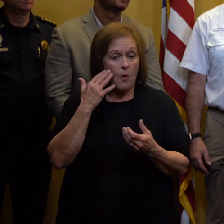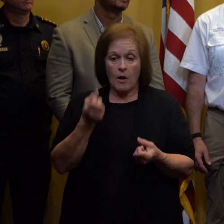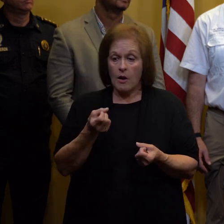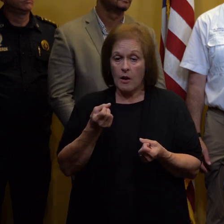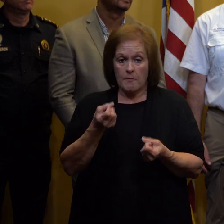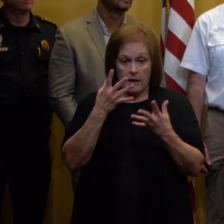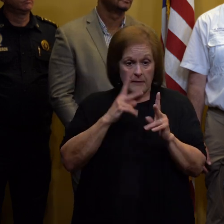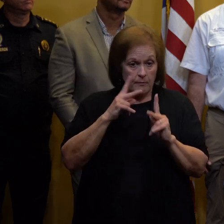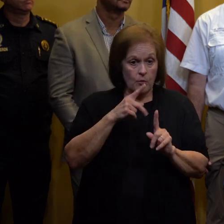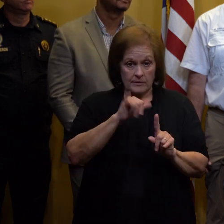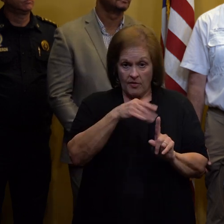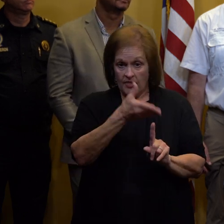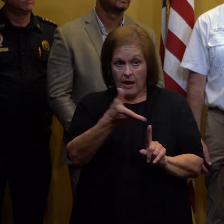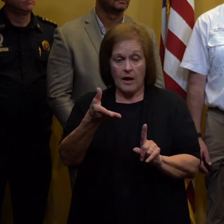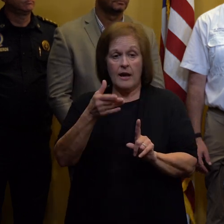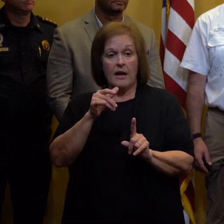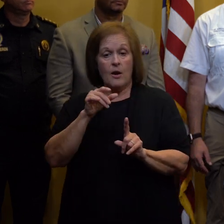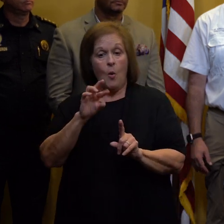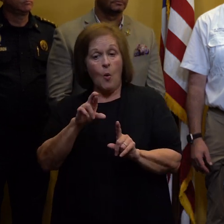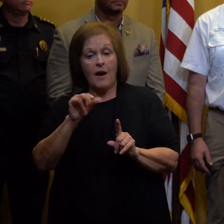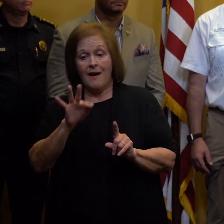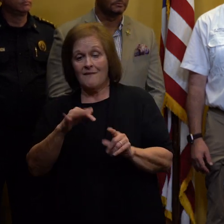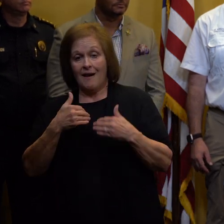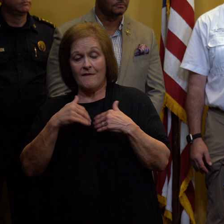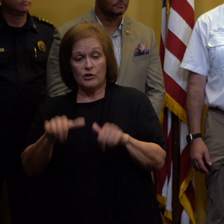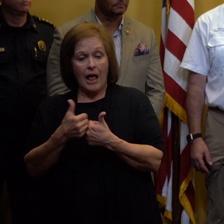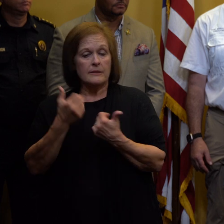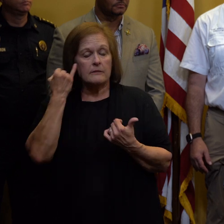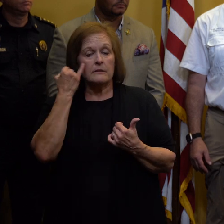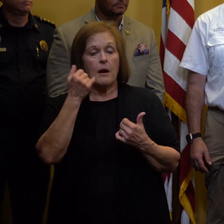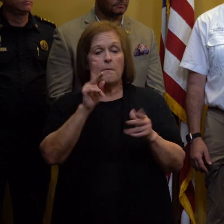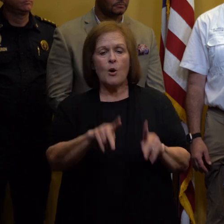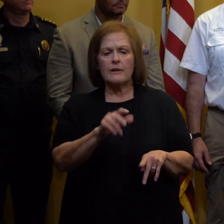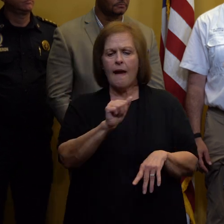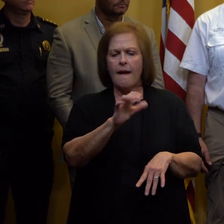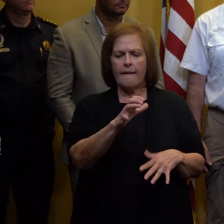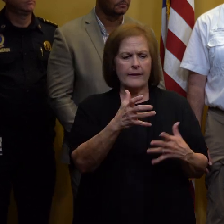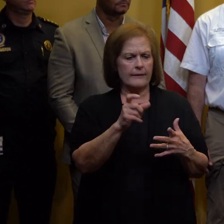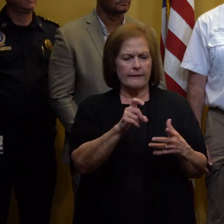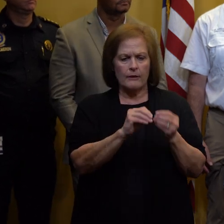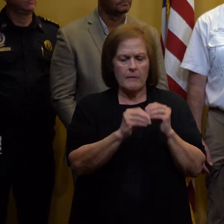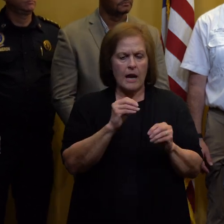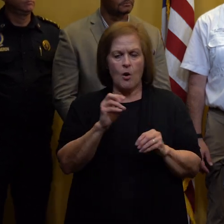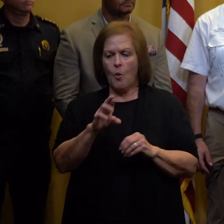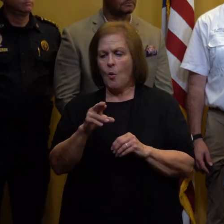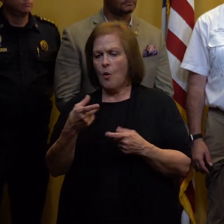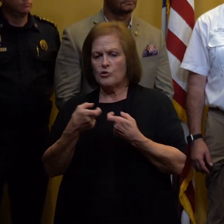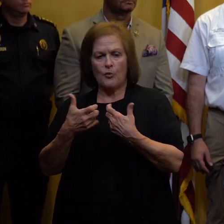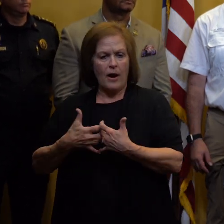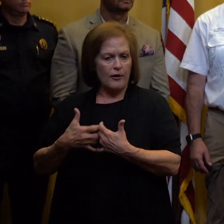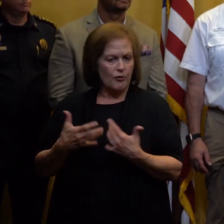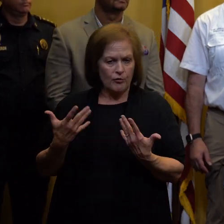and if there is any challenge, if somebody's AC is undergoing repair, if there's a generator that it needs servicing, if